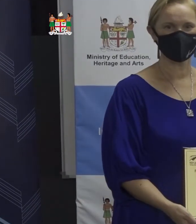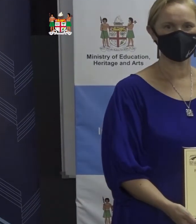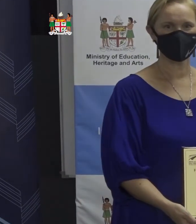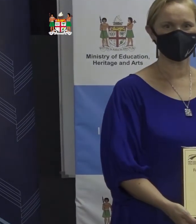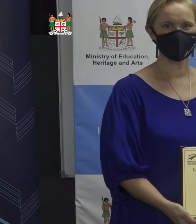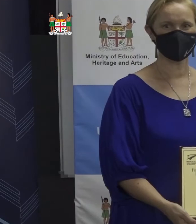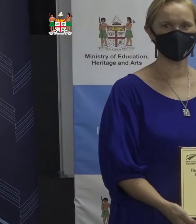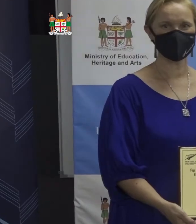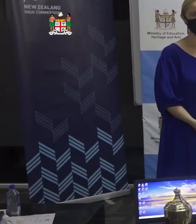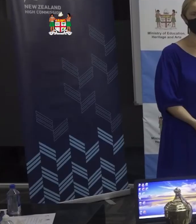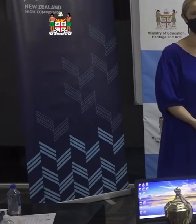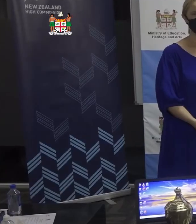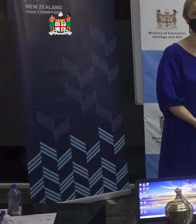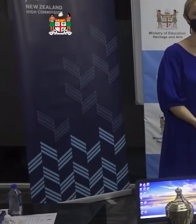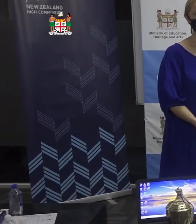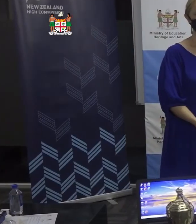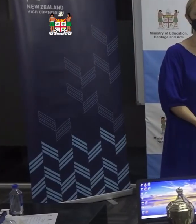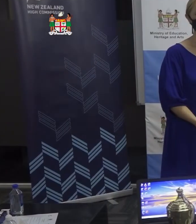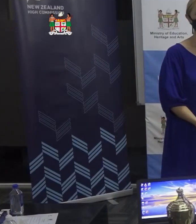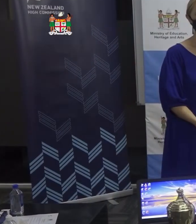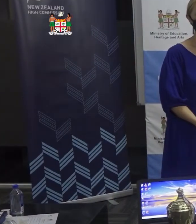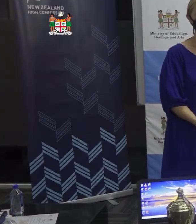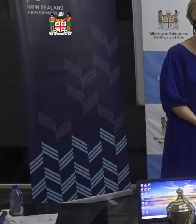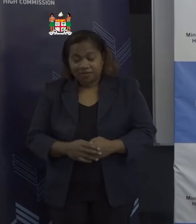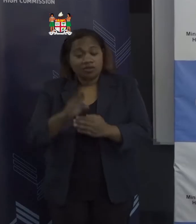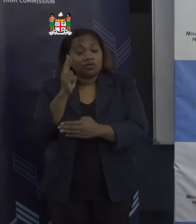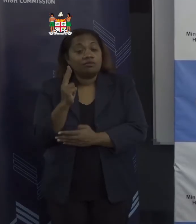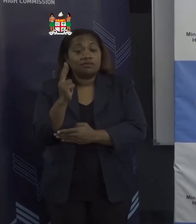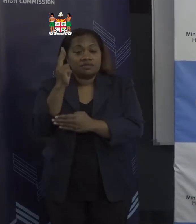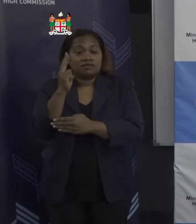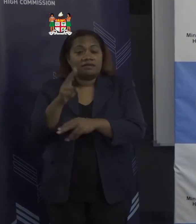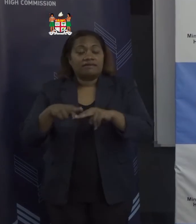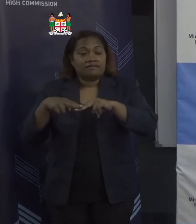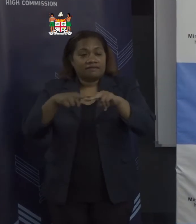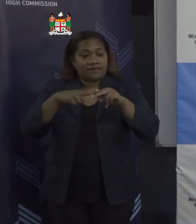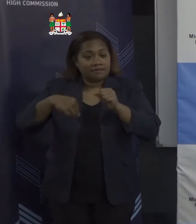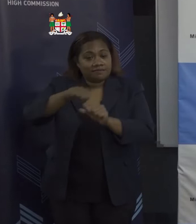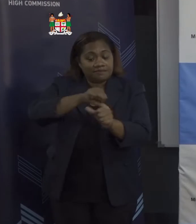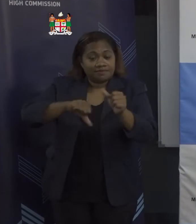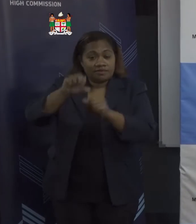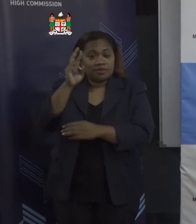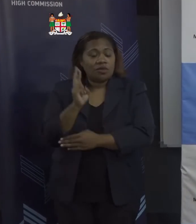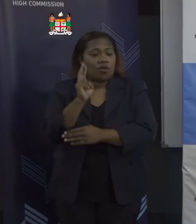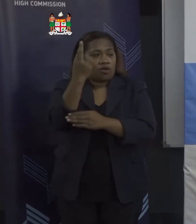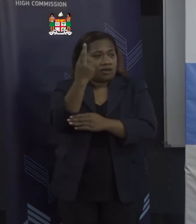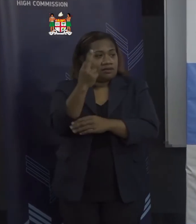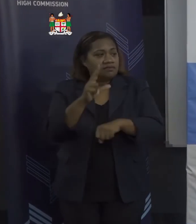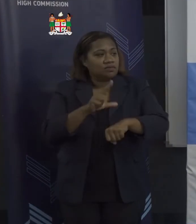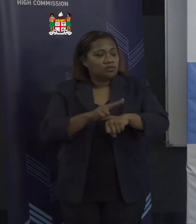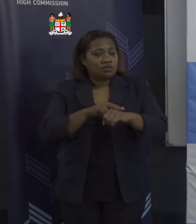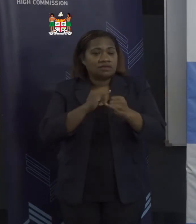Excellency, Charlotte Darlow, representatives of the Fiji Association in Auckland, Dr. Satendra